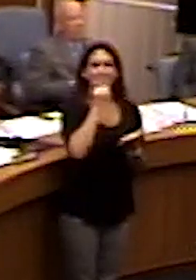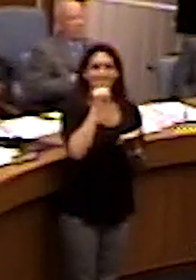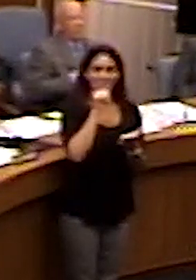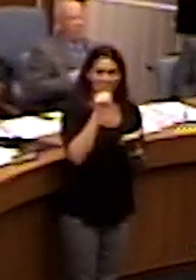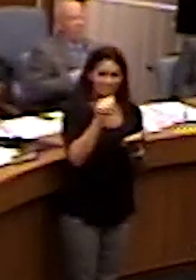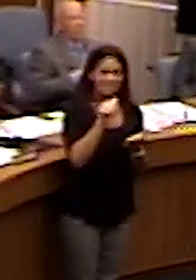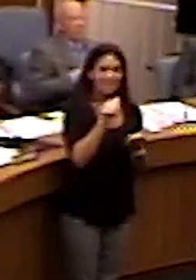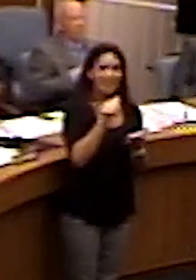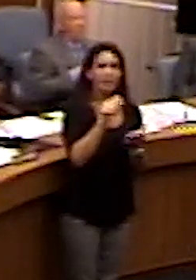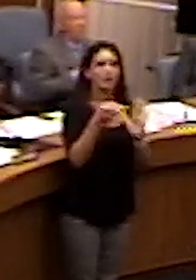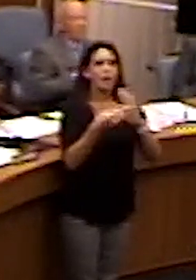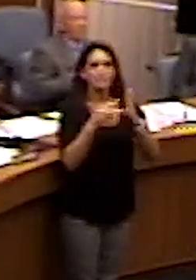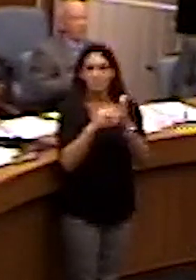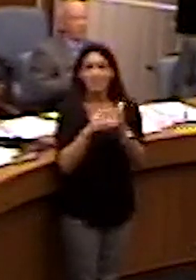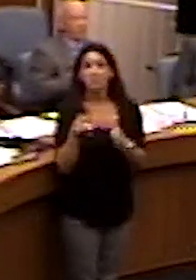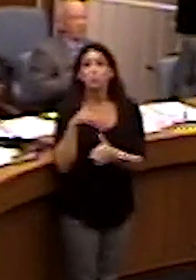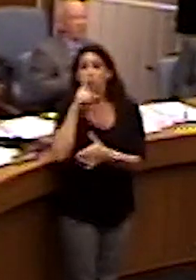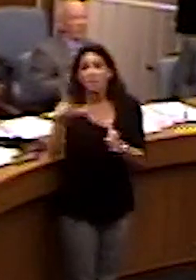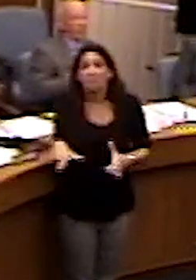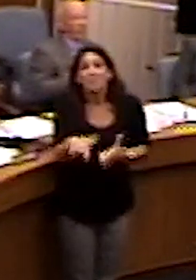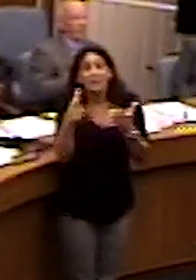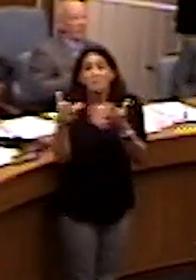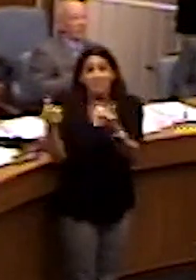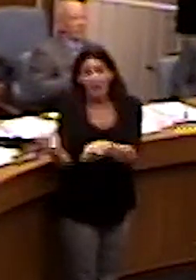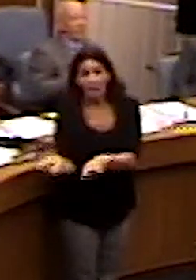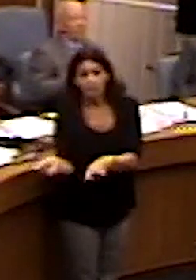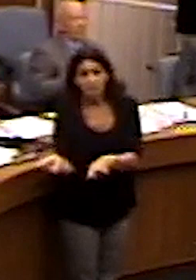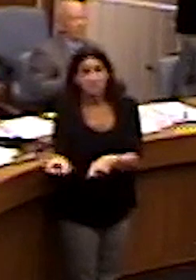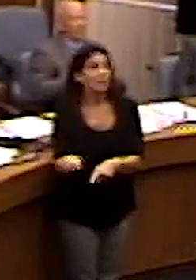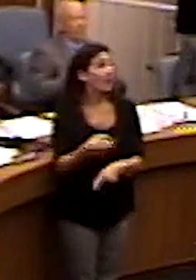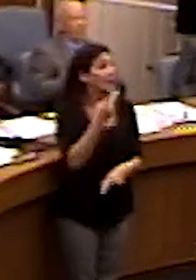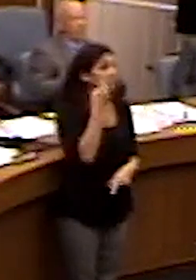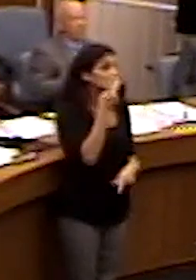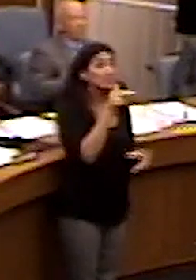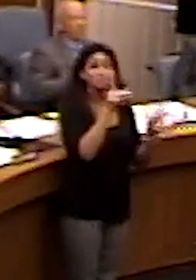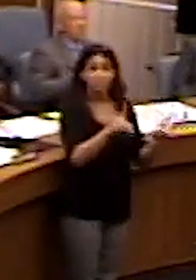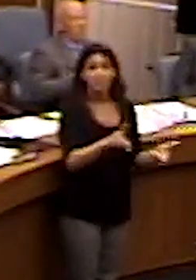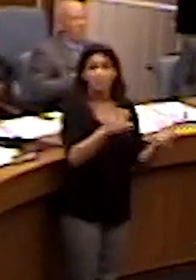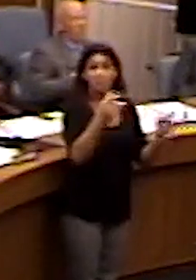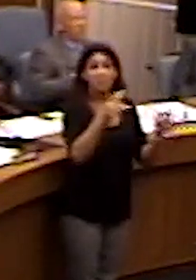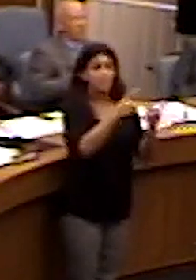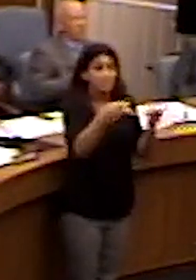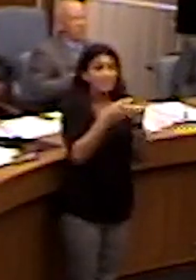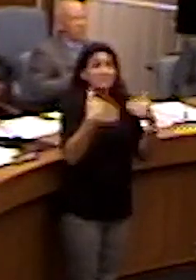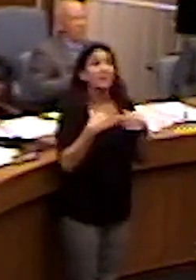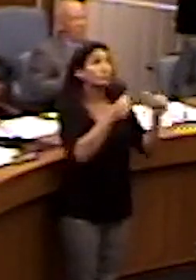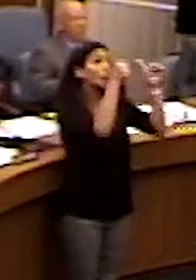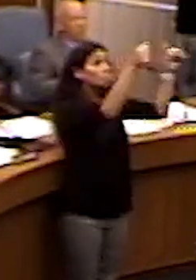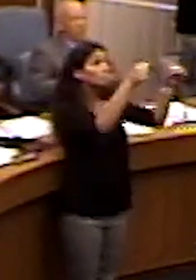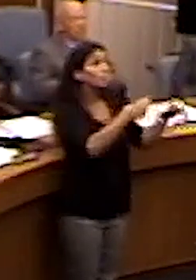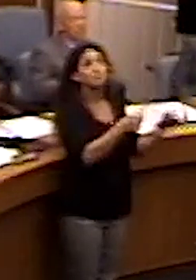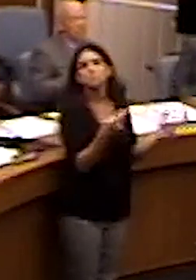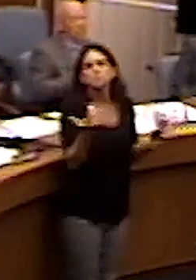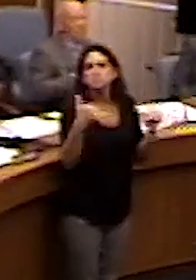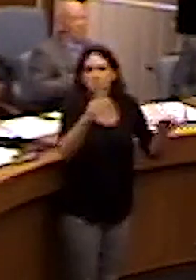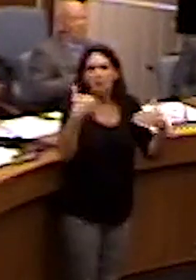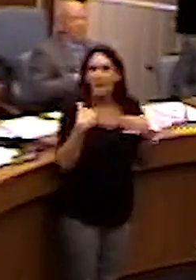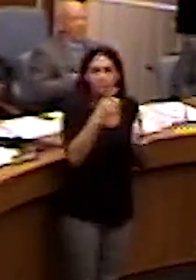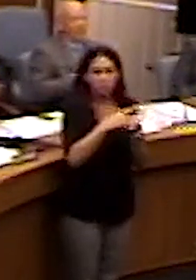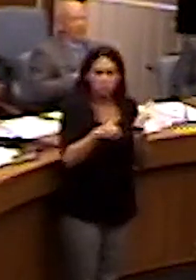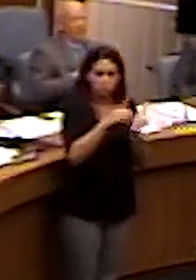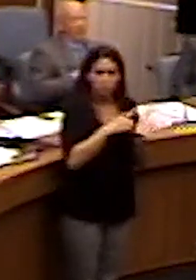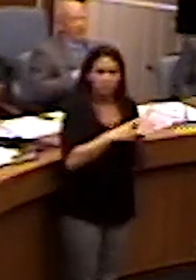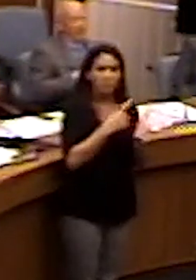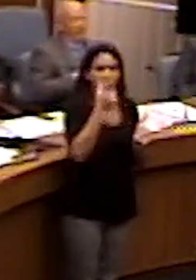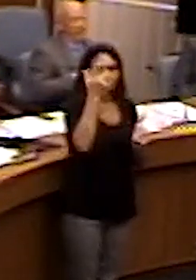transcend to an everyday reality. I've seen places that have a poster up, you can still get discriminated against